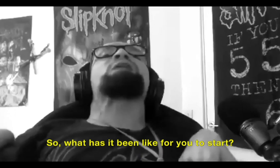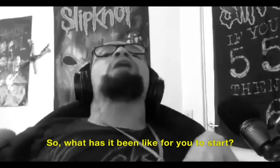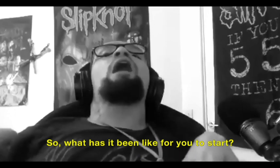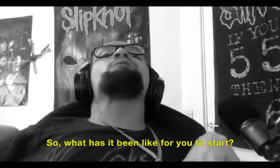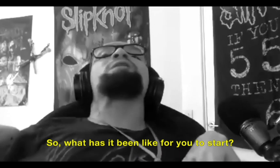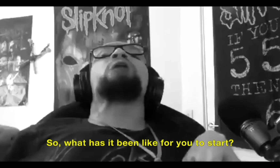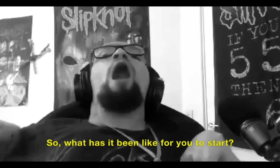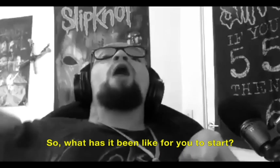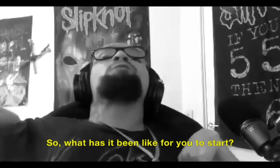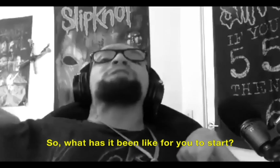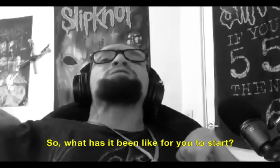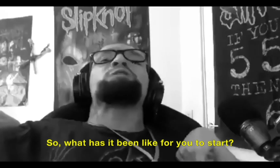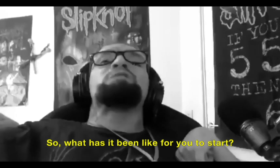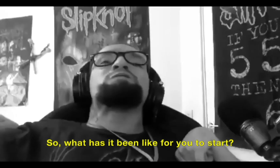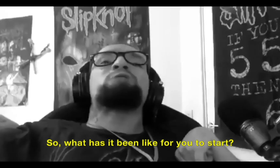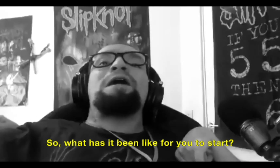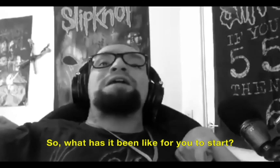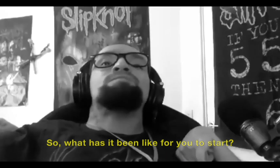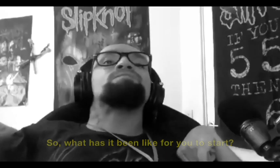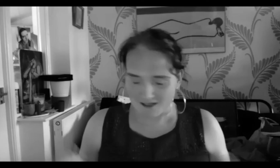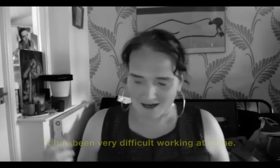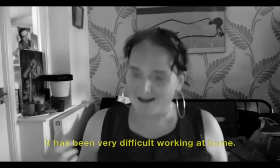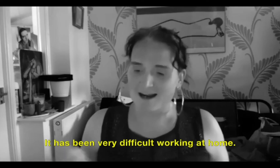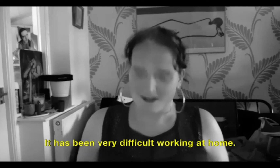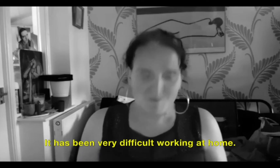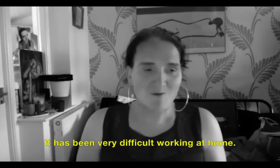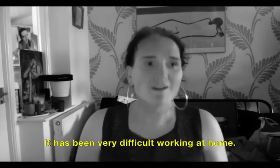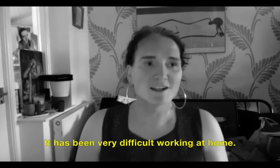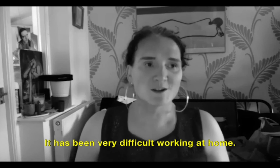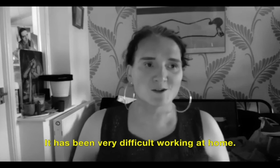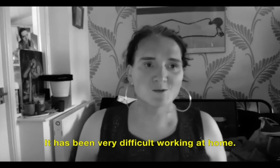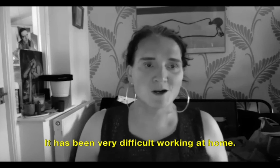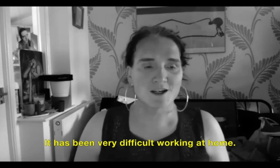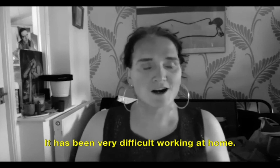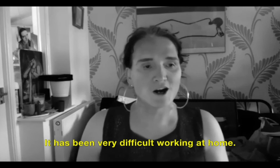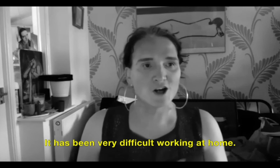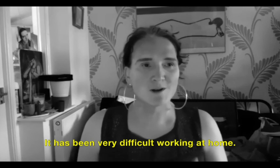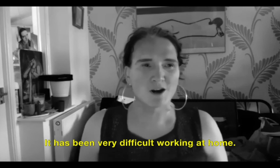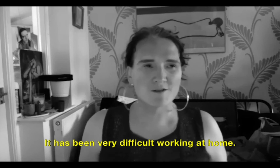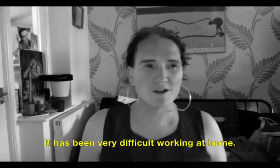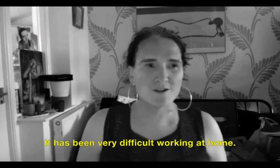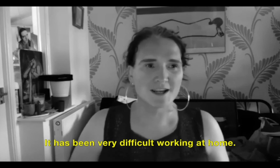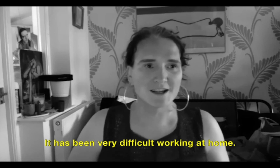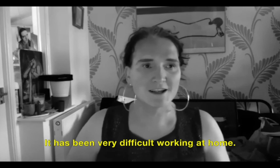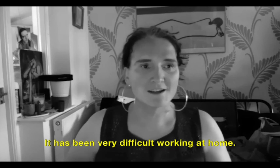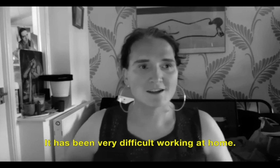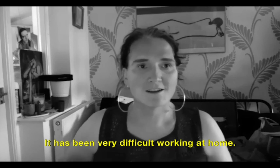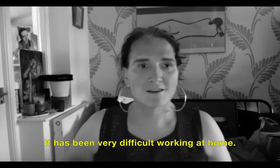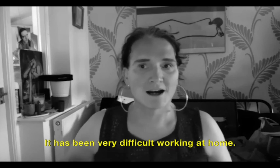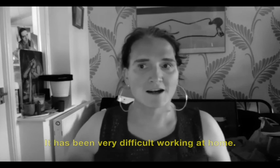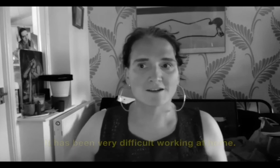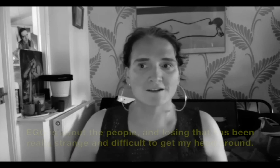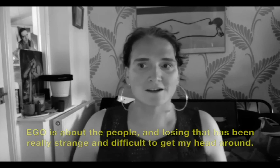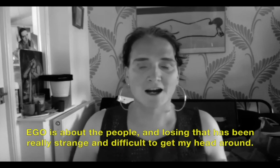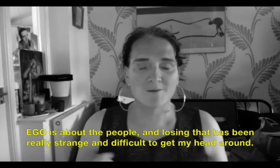like for you to start in? It has been very difficult working at home and kind of losing